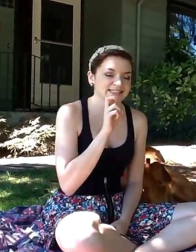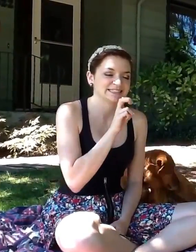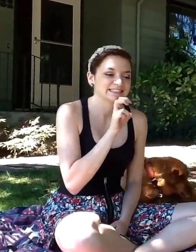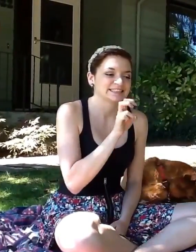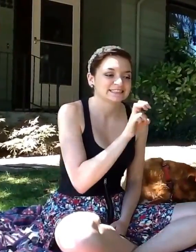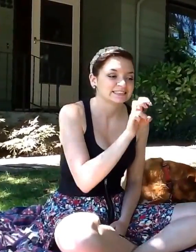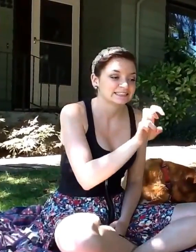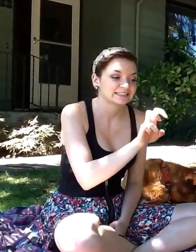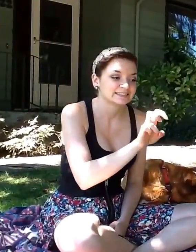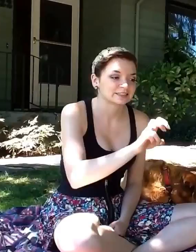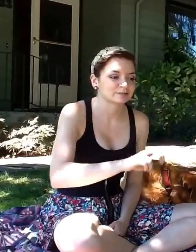for snake.